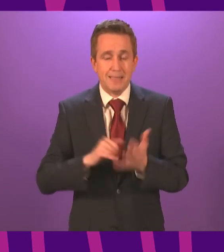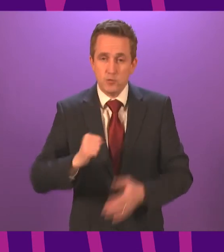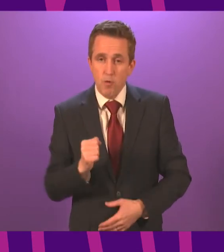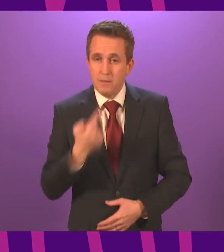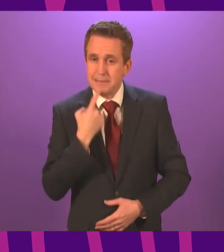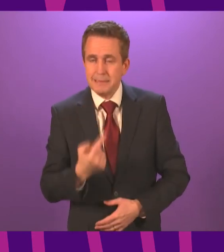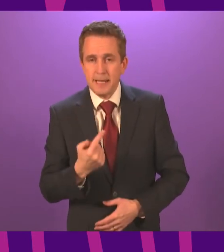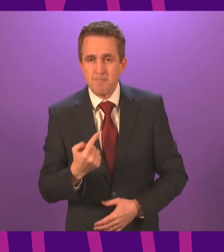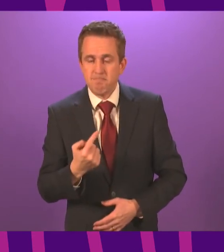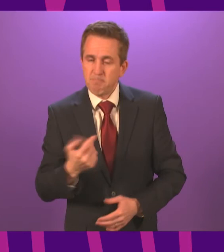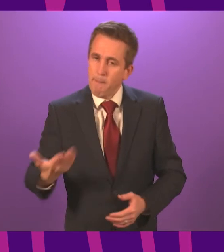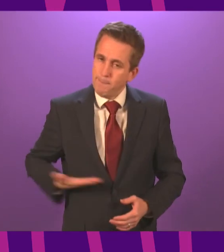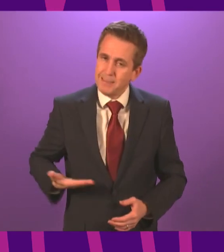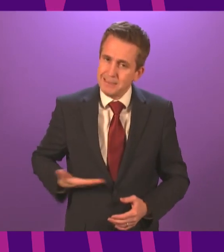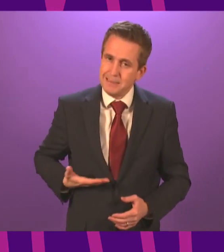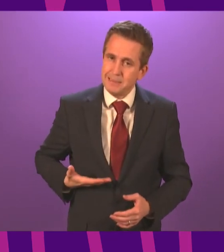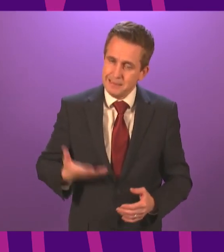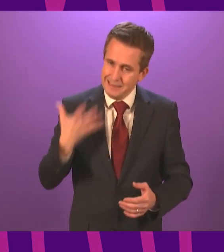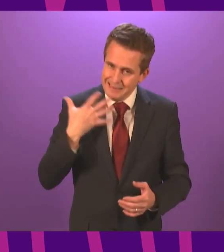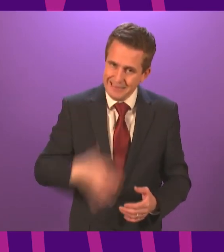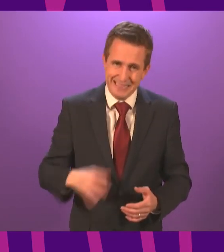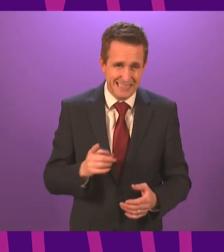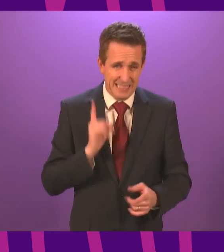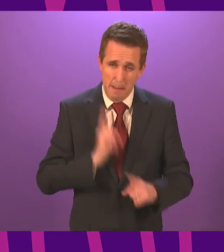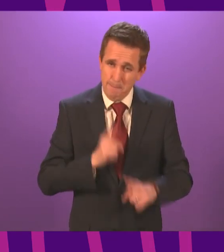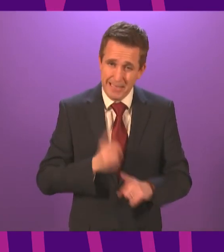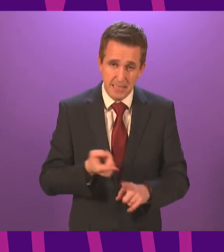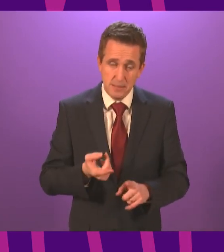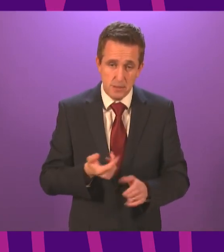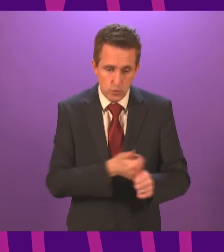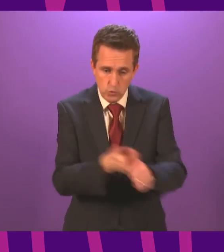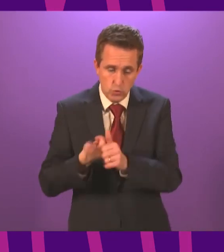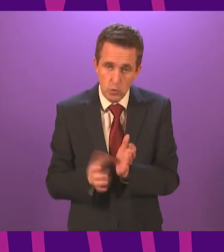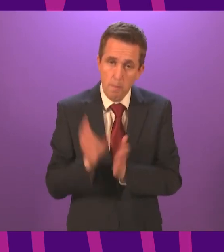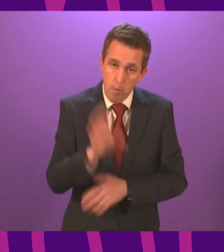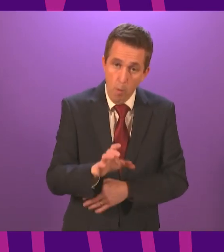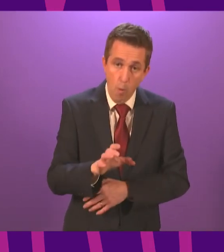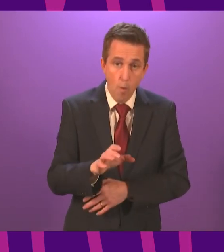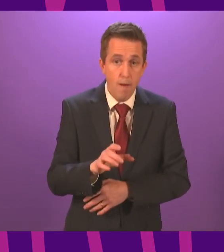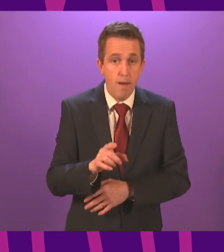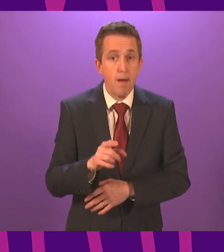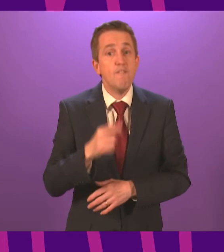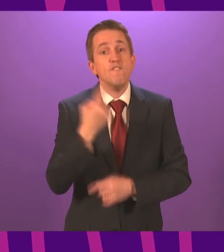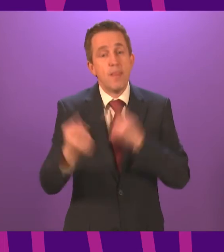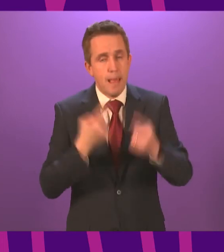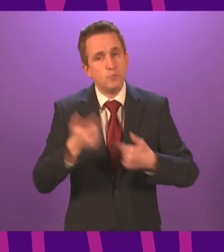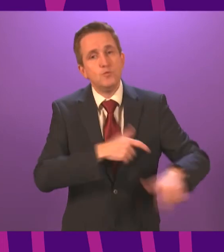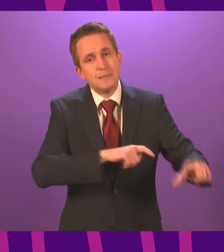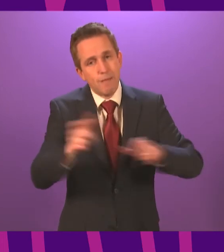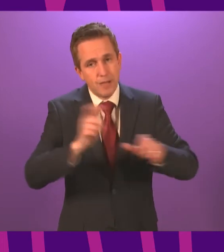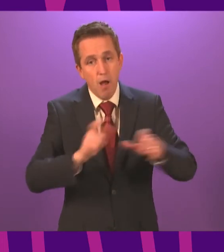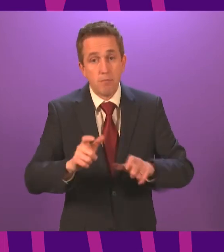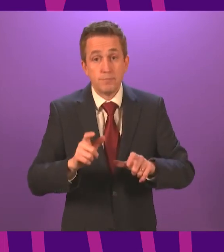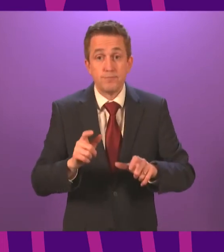need a significant increase in support immediately if they are to keep their heads above water. The UK government